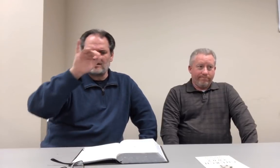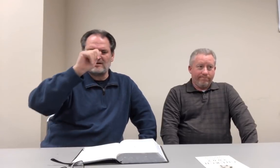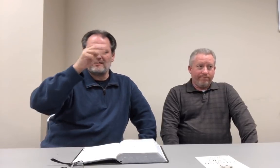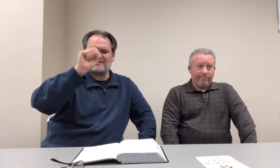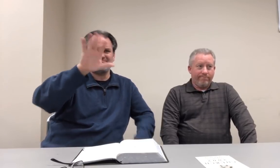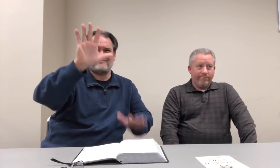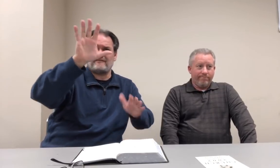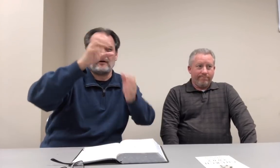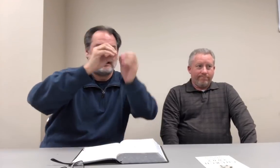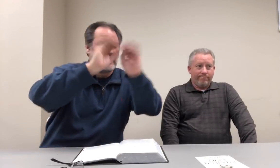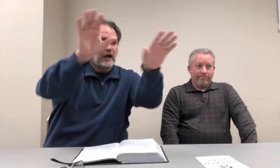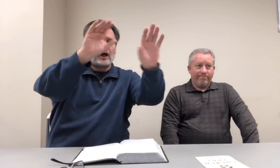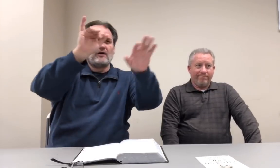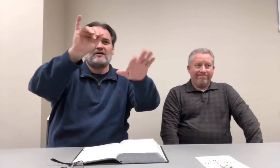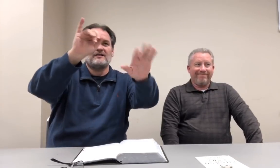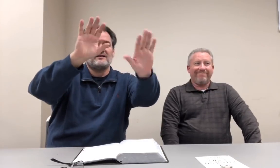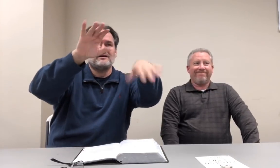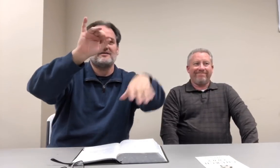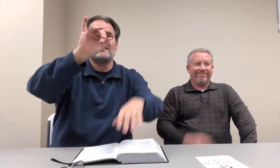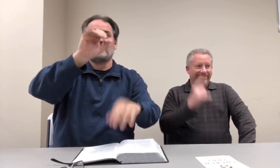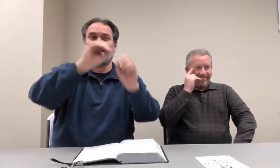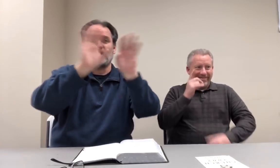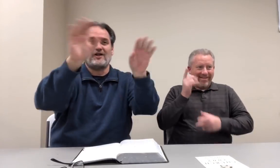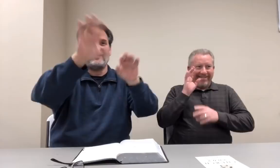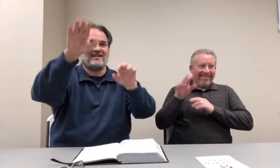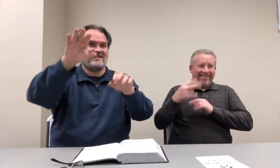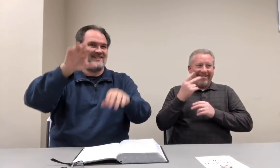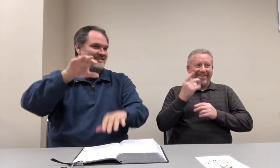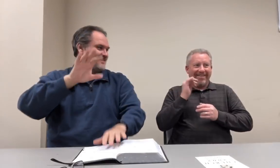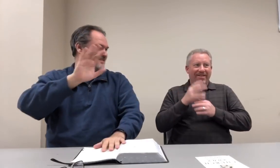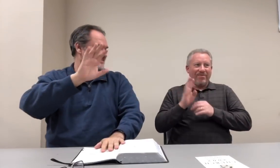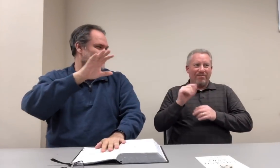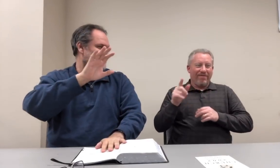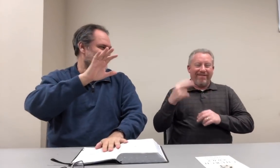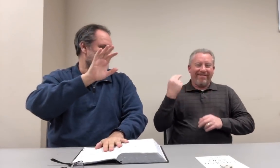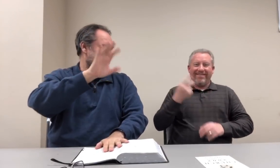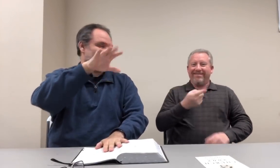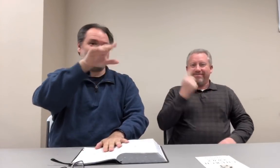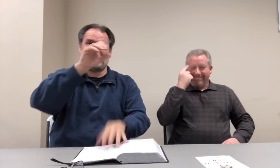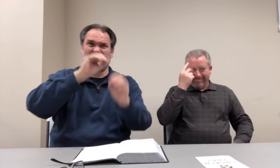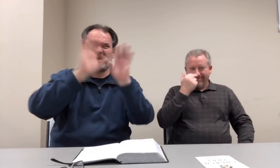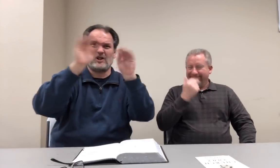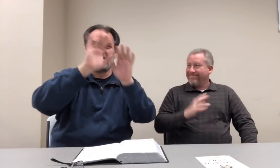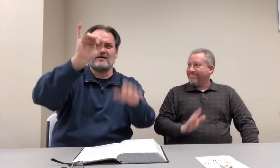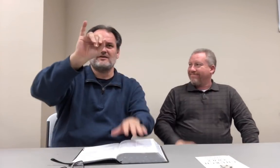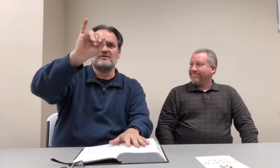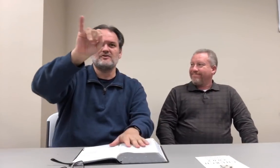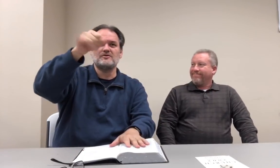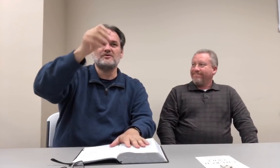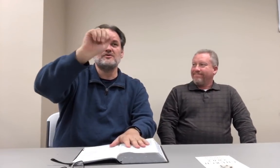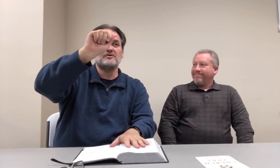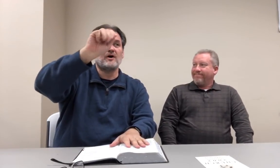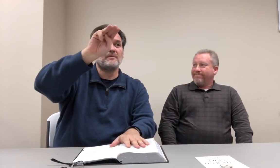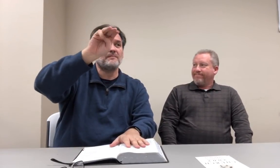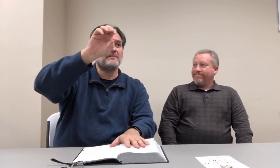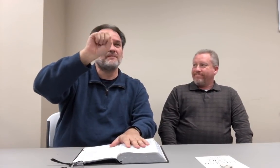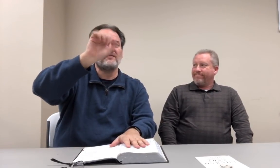I mean, there are interpretive principles of Scripture. No, God is not man, God is not human. And